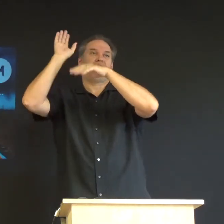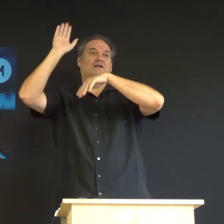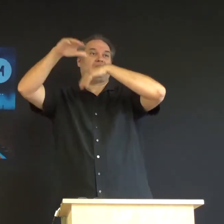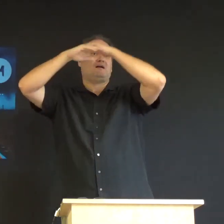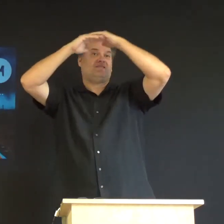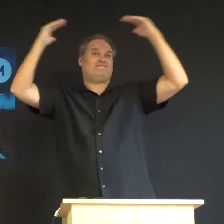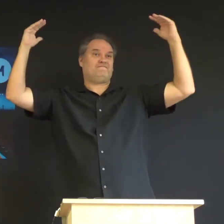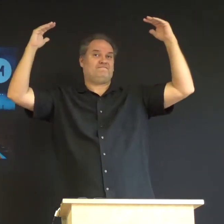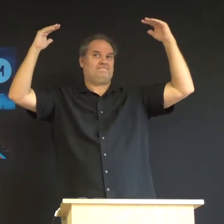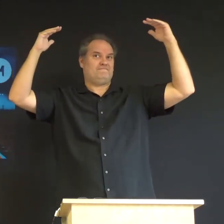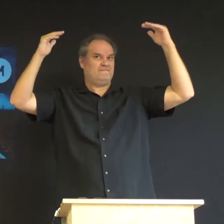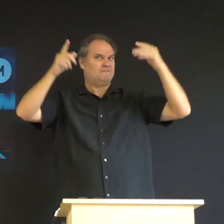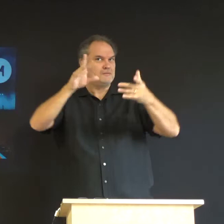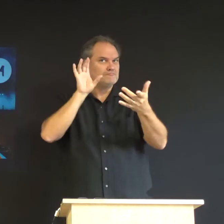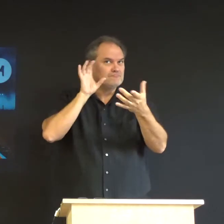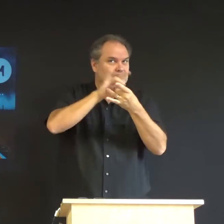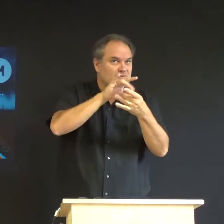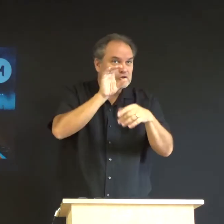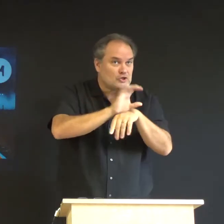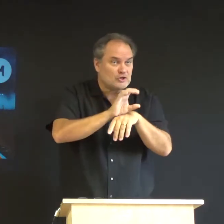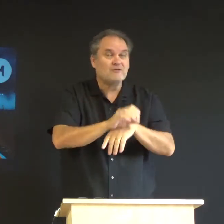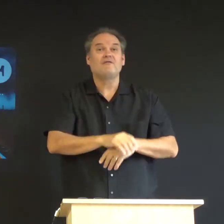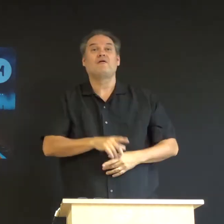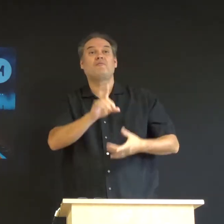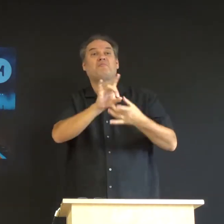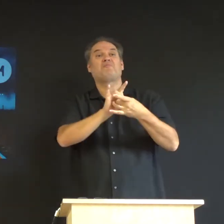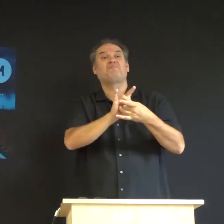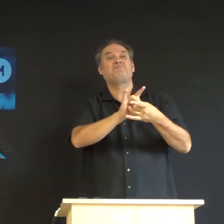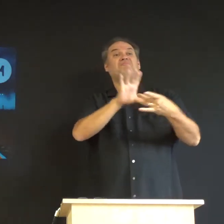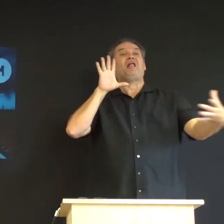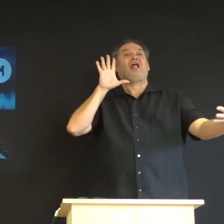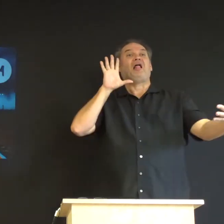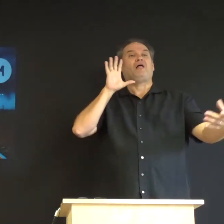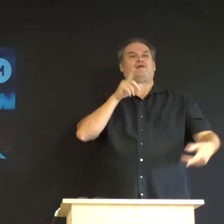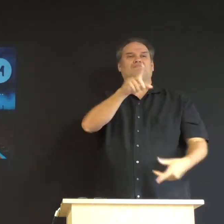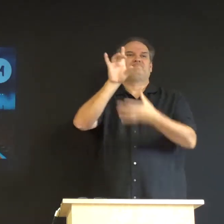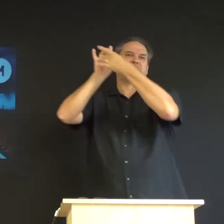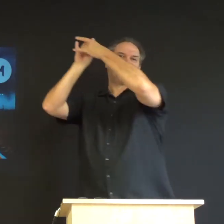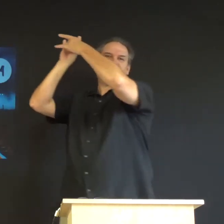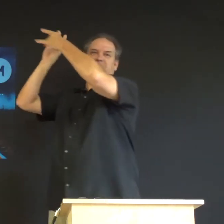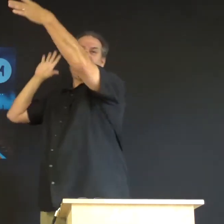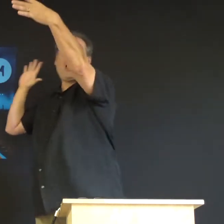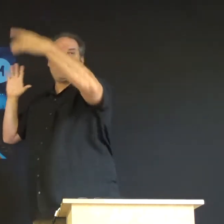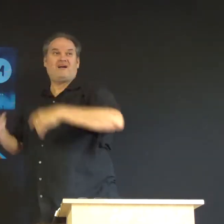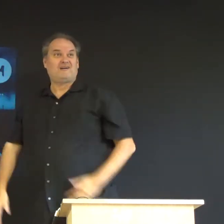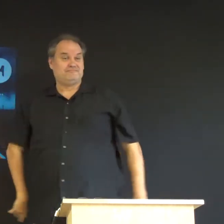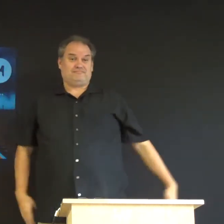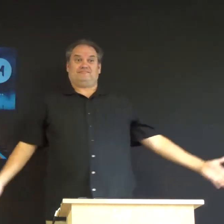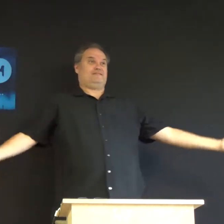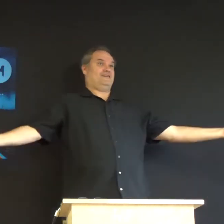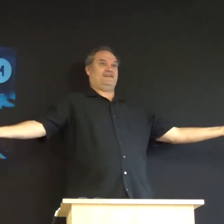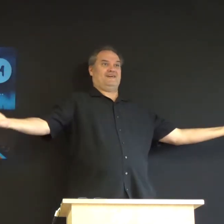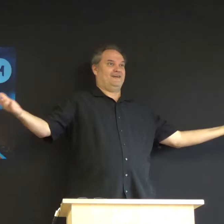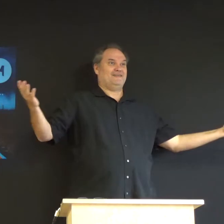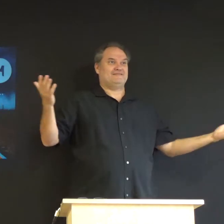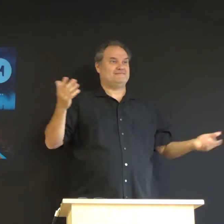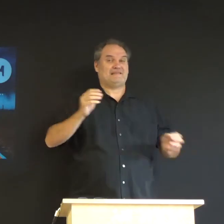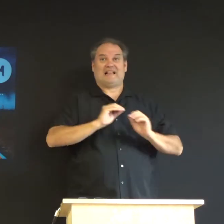He says, I will bound my church. Everything belongs to earth will be bound to the earth, and those who belong down to heaven will be bound to